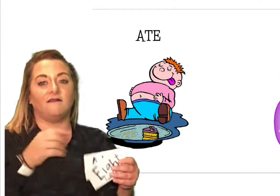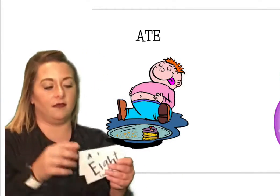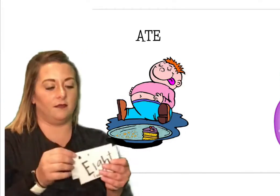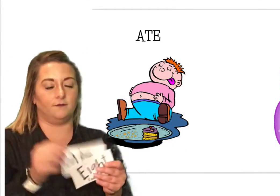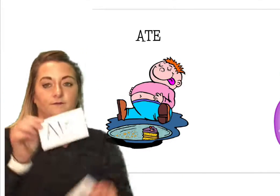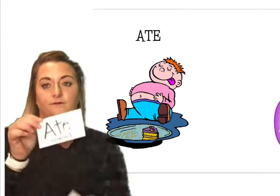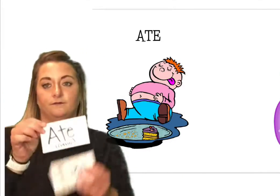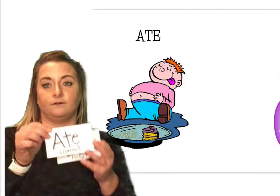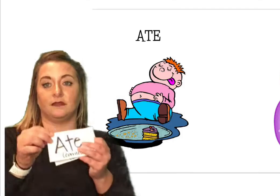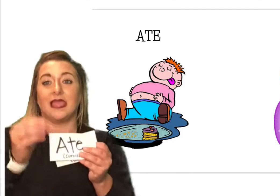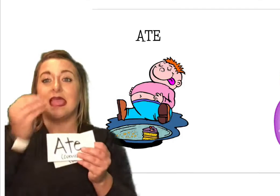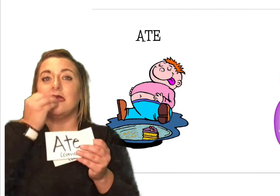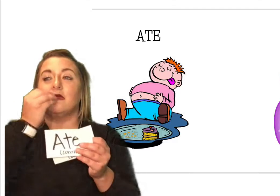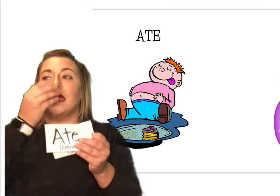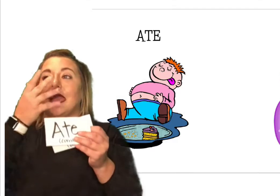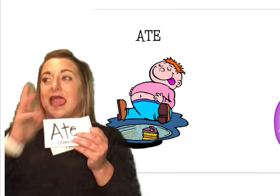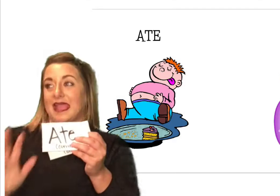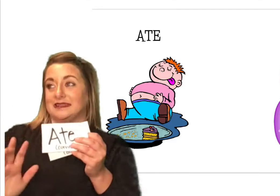we have